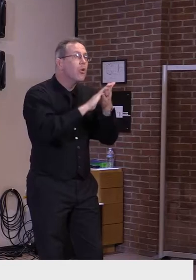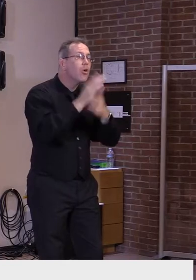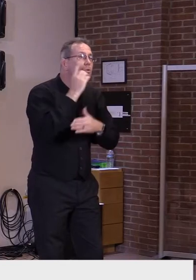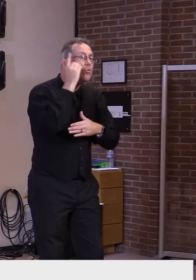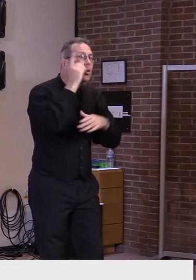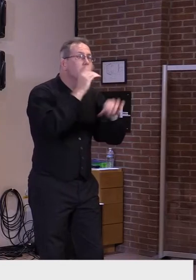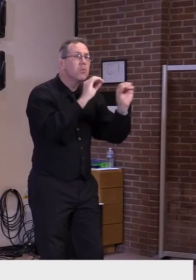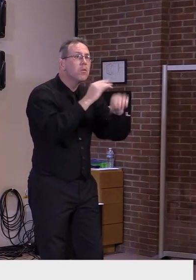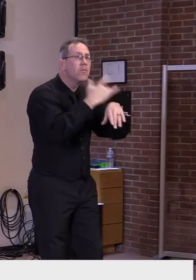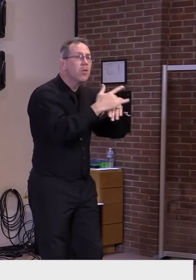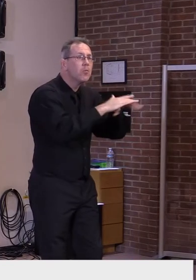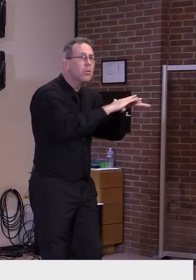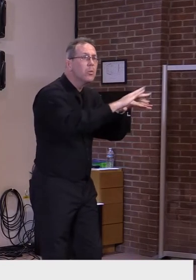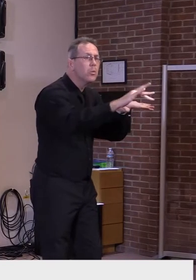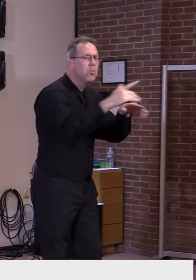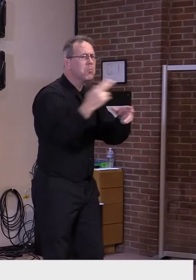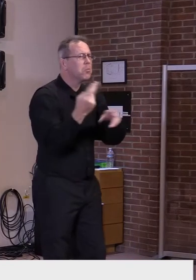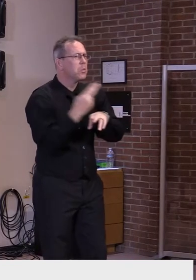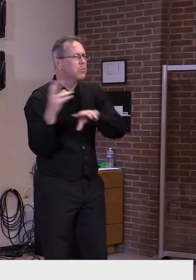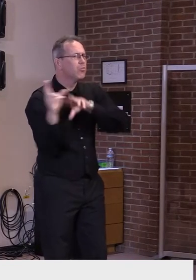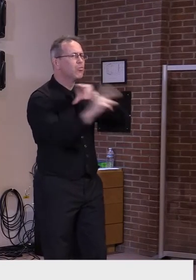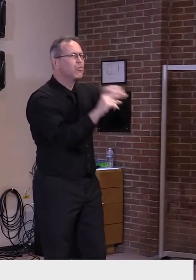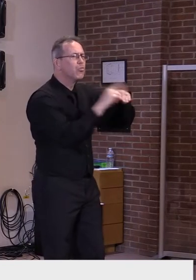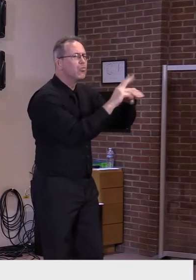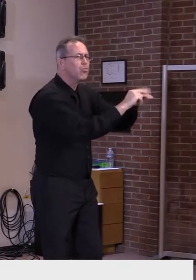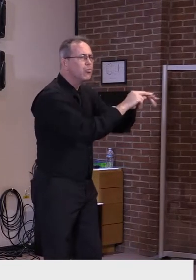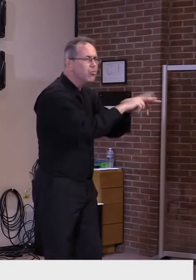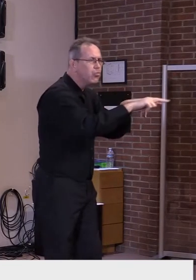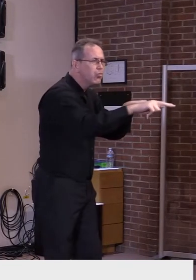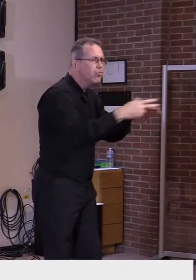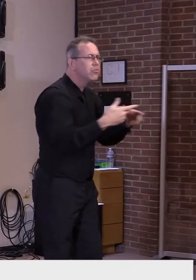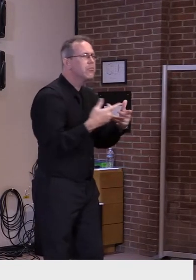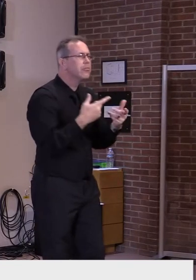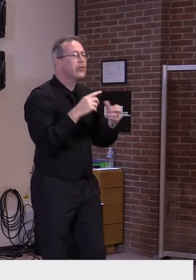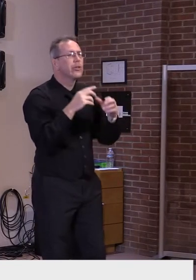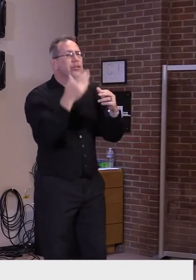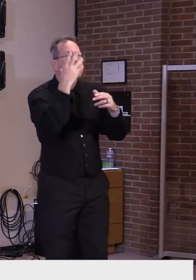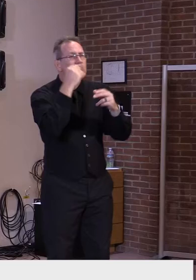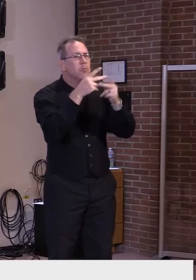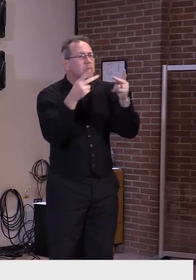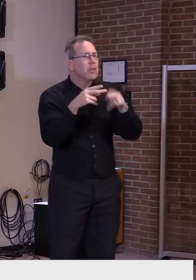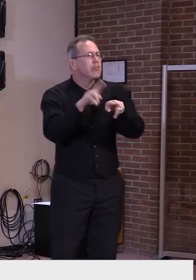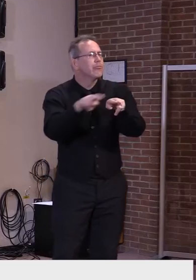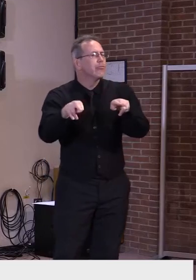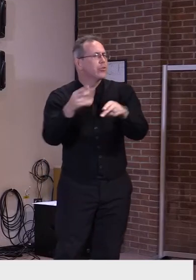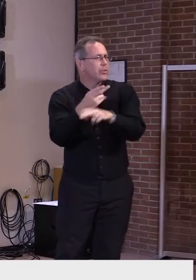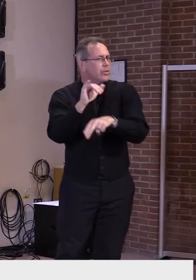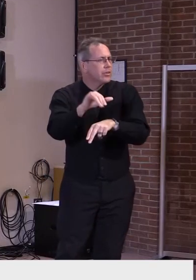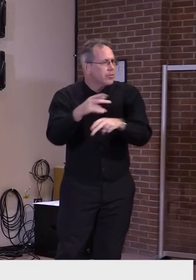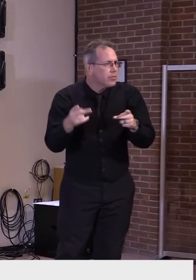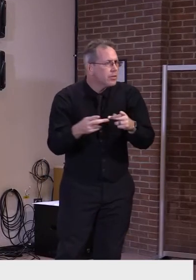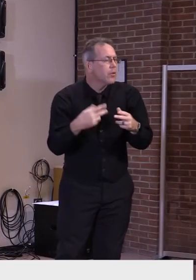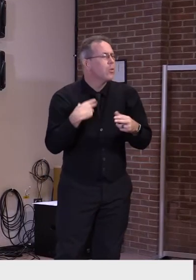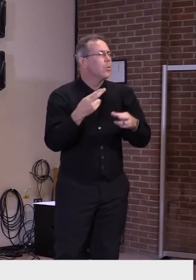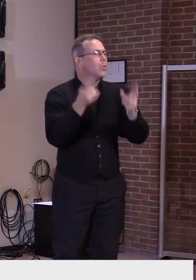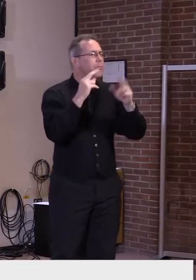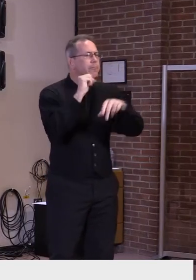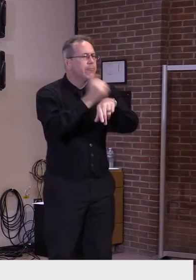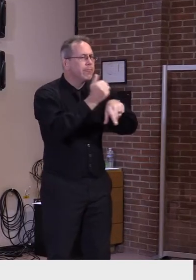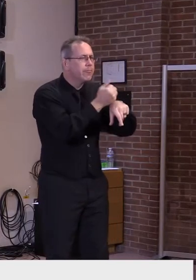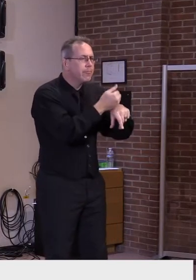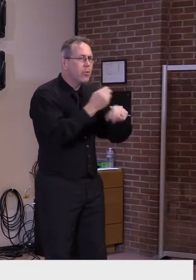500 people in shelters right now. We'd like to increase that shelter-like capacity to